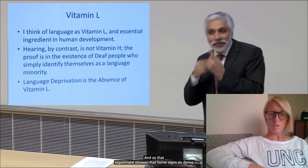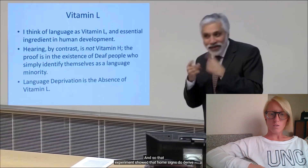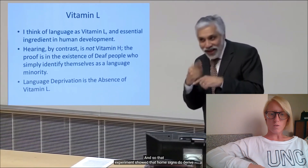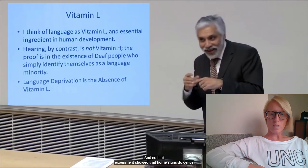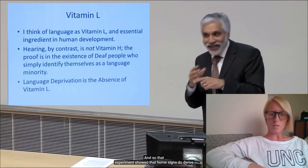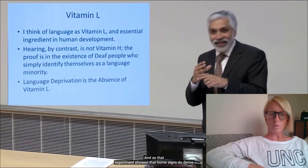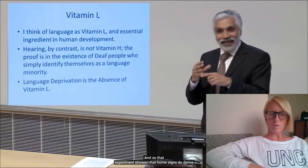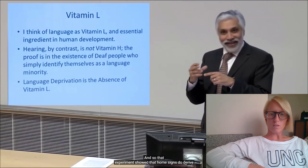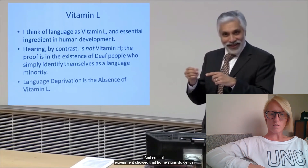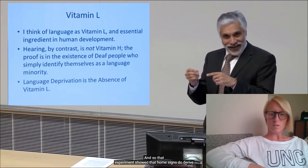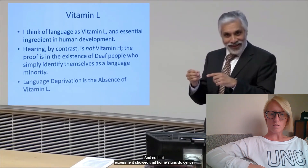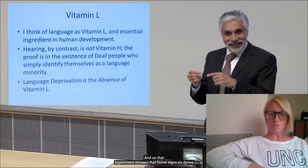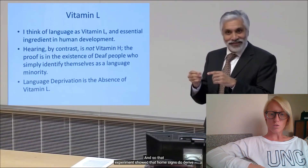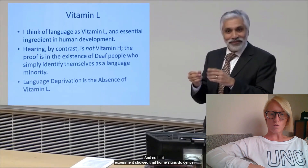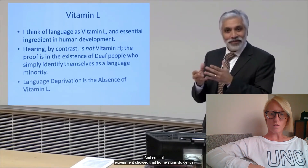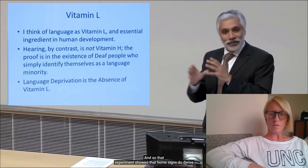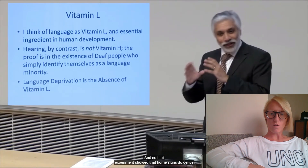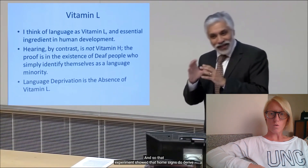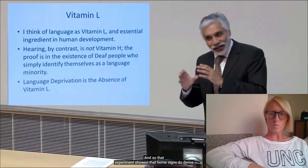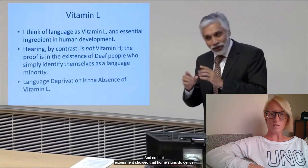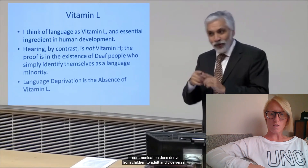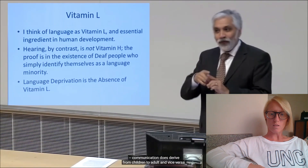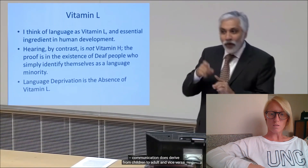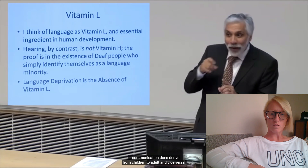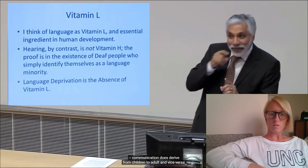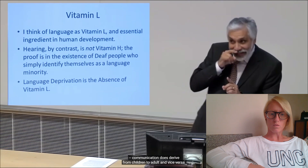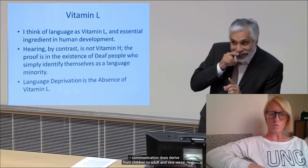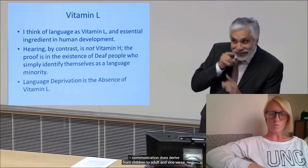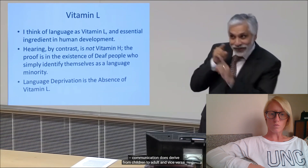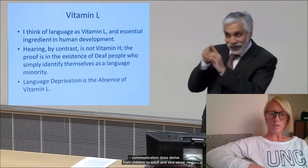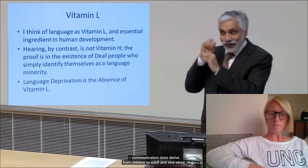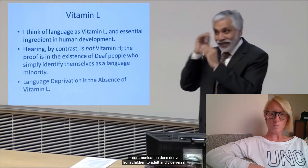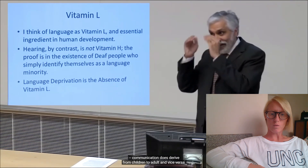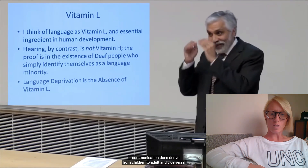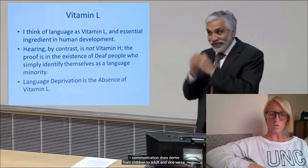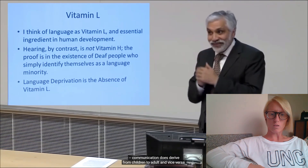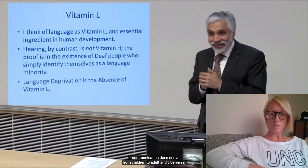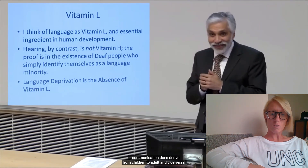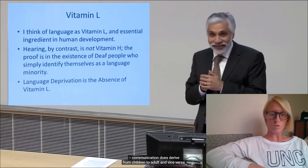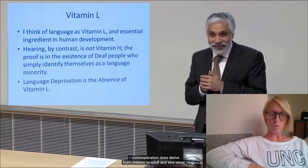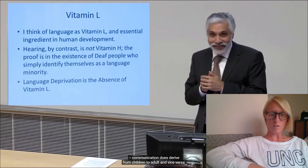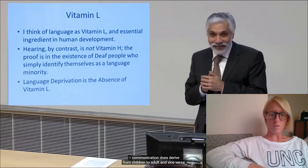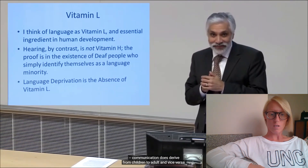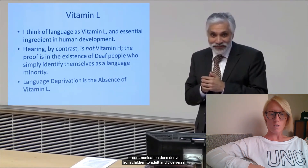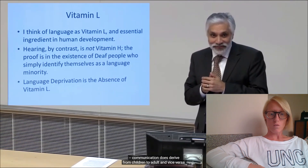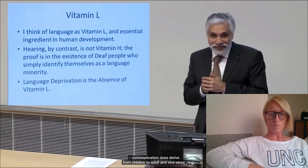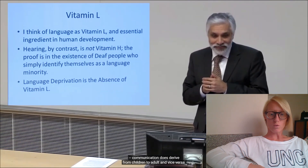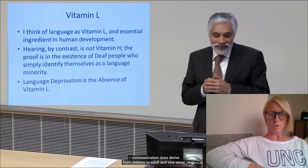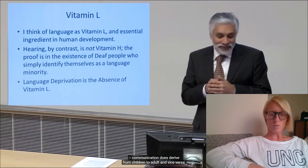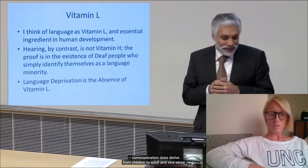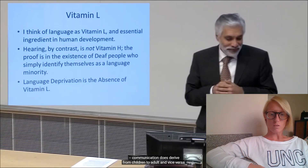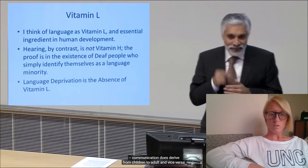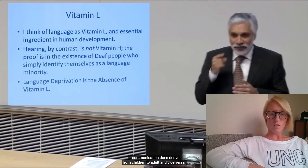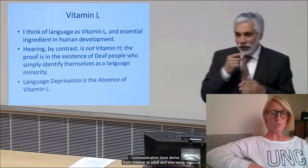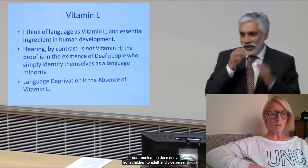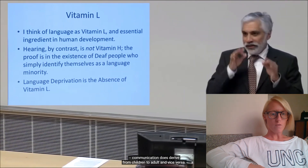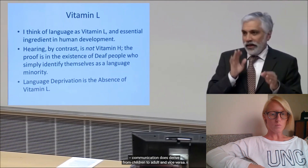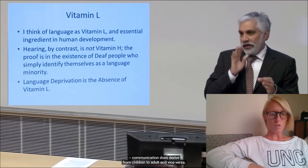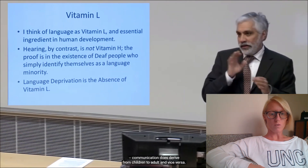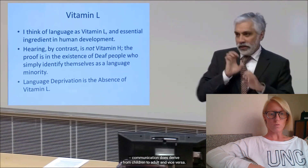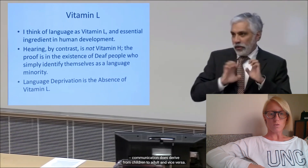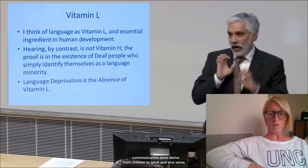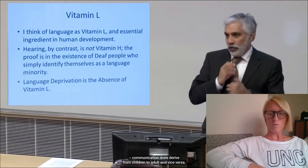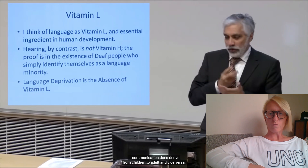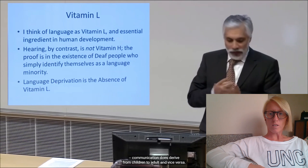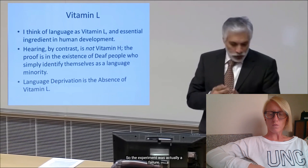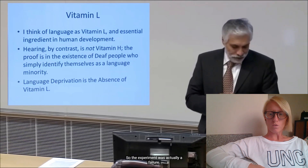showed that home signs do derive, communication does derive from children to adult,